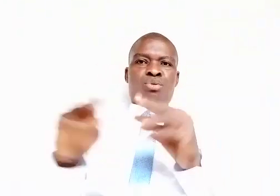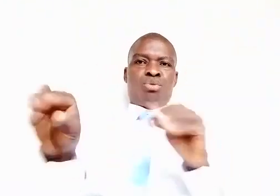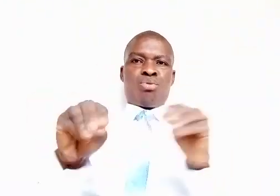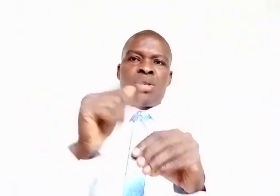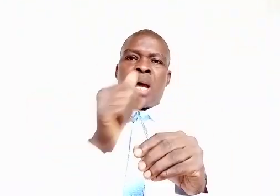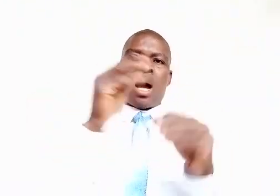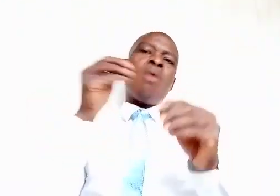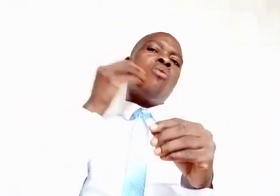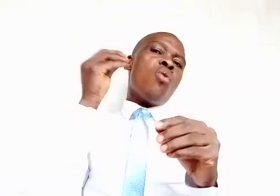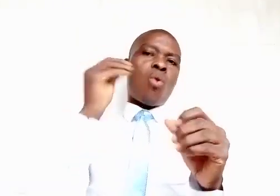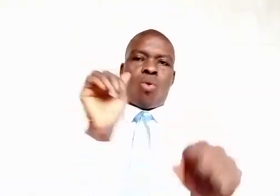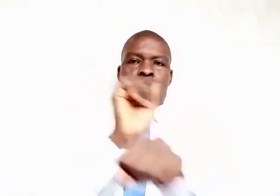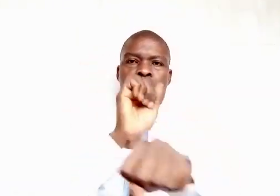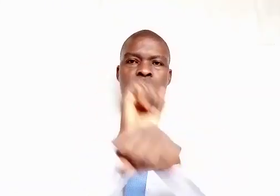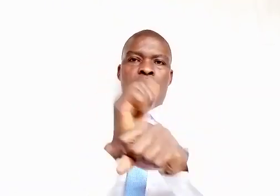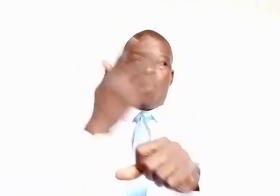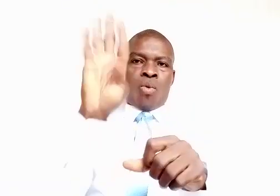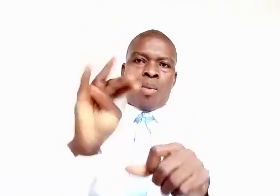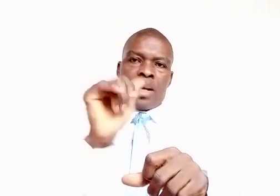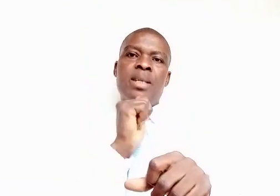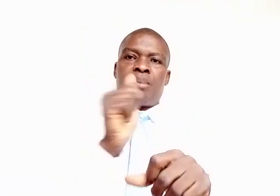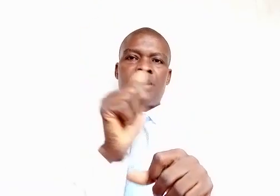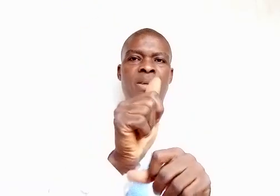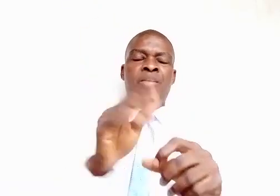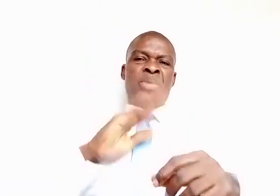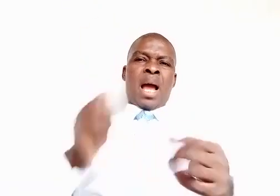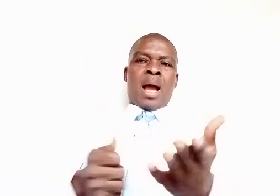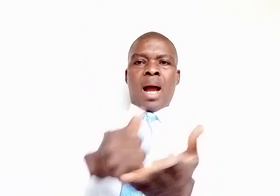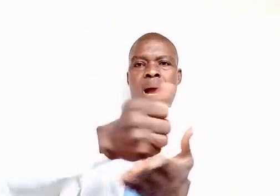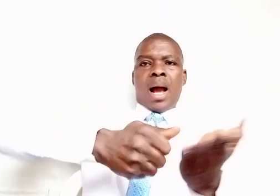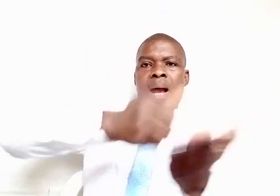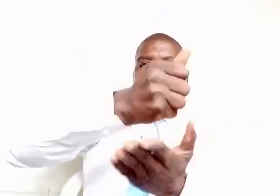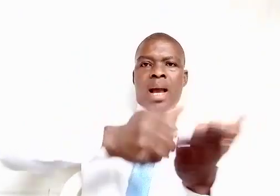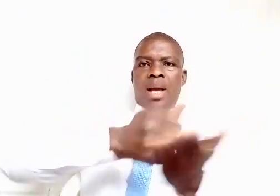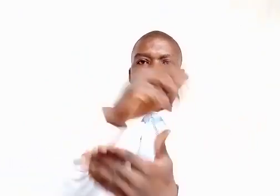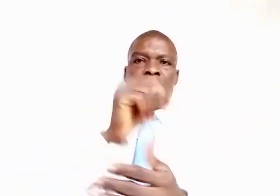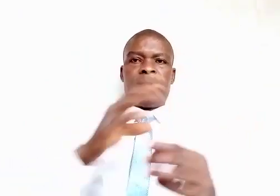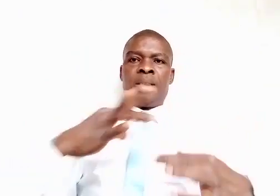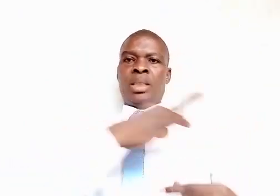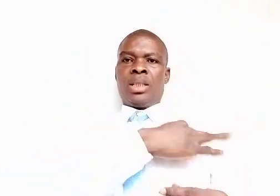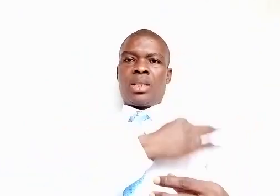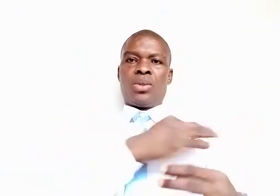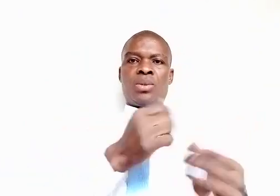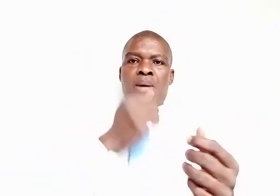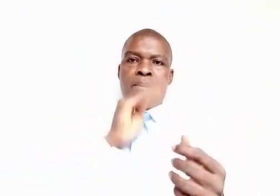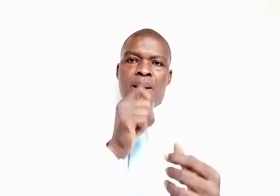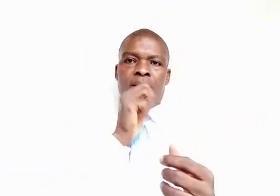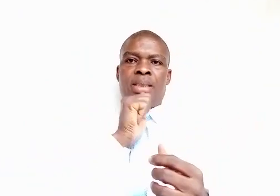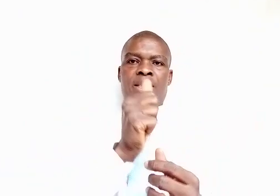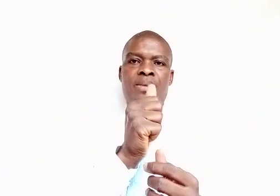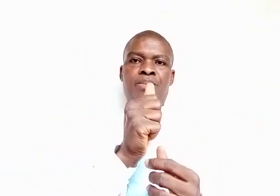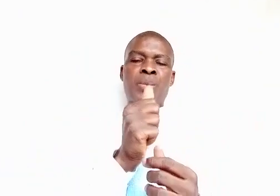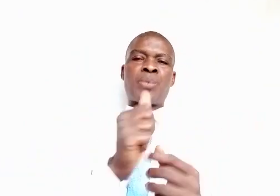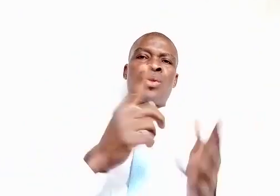themselves. I ironed the clothes by myself. To show that someone was